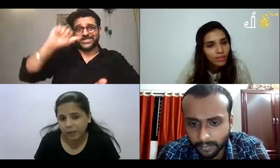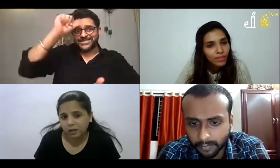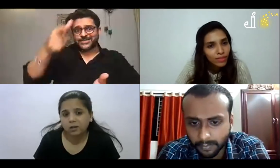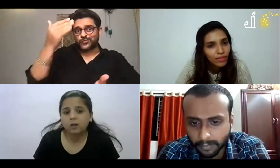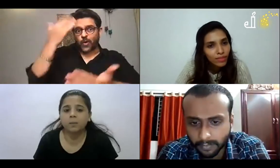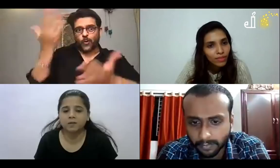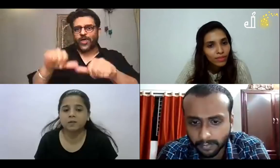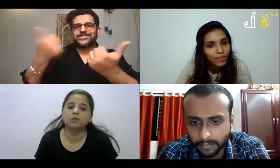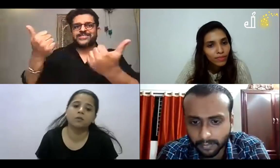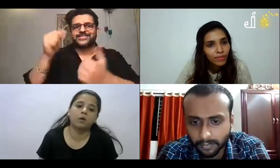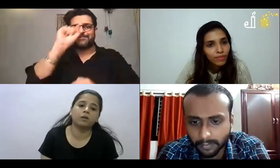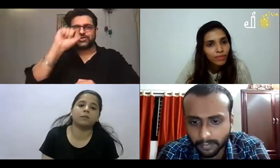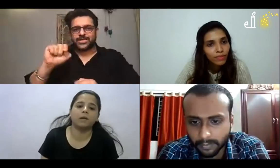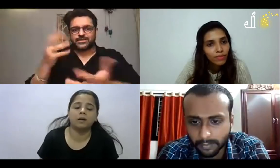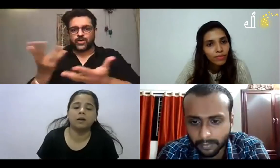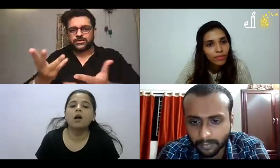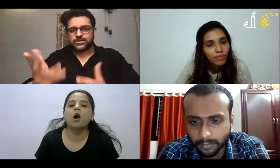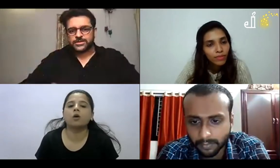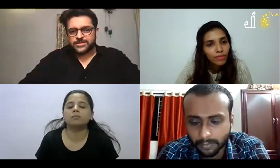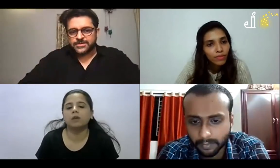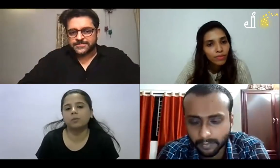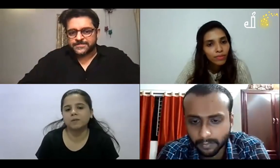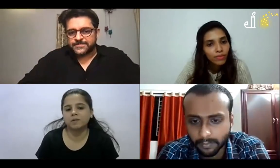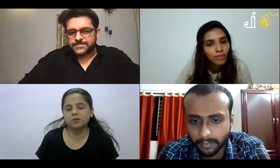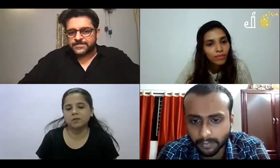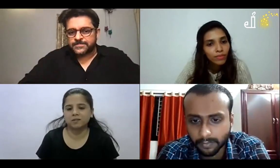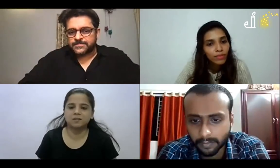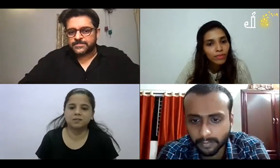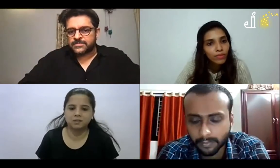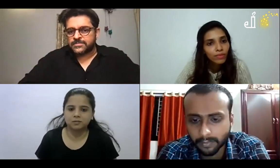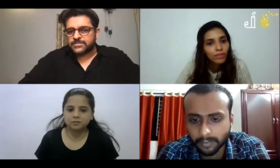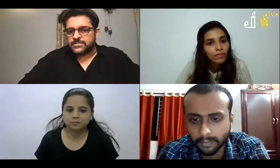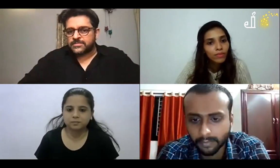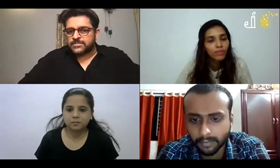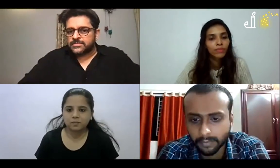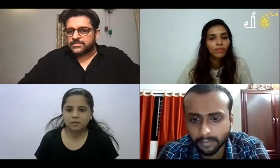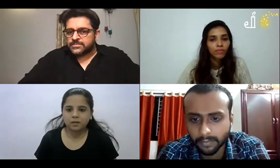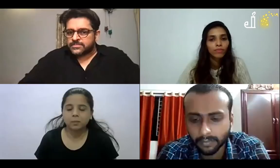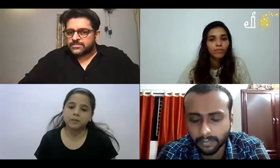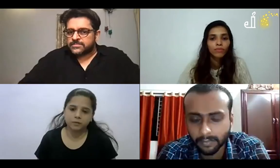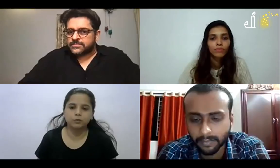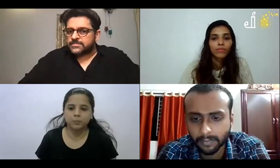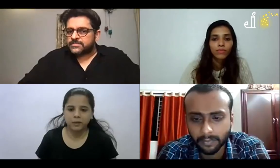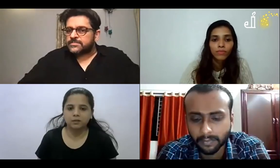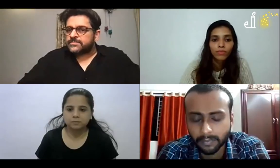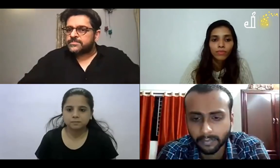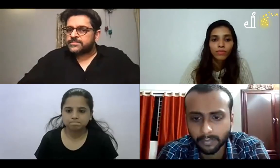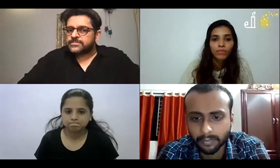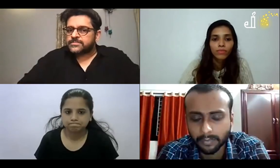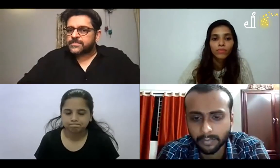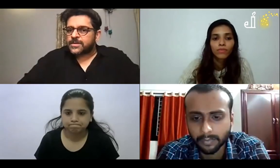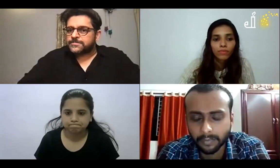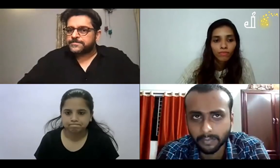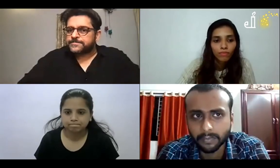successful thing of a percentage of cochlear implant? How percentage of success is there? The person could speak.